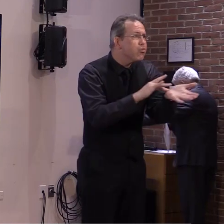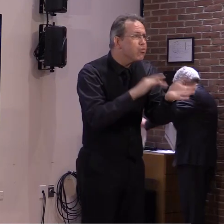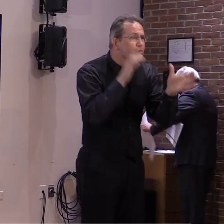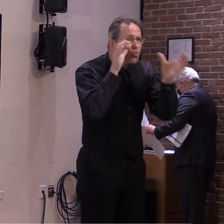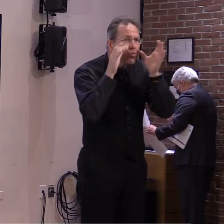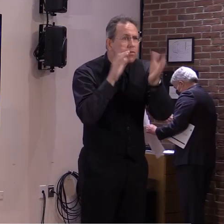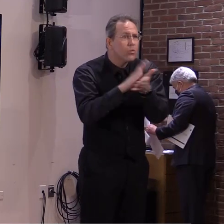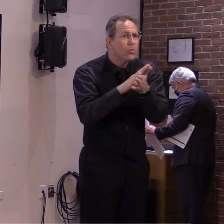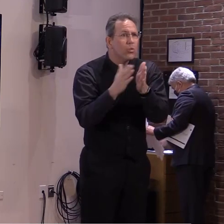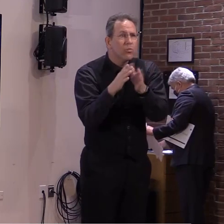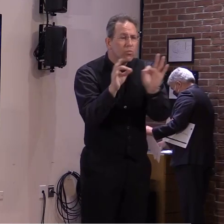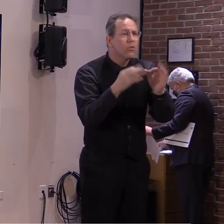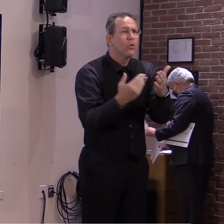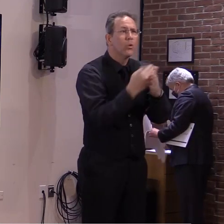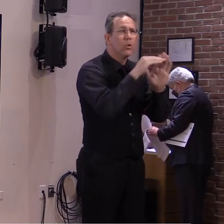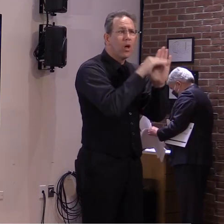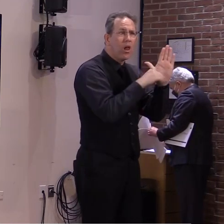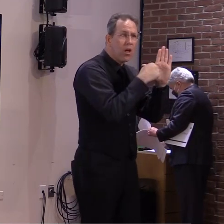the revised guidance next week.